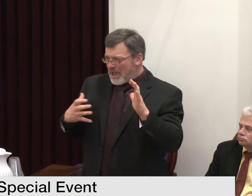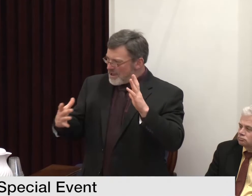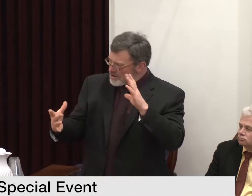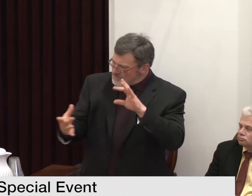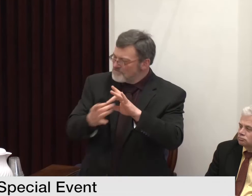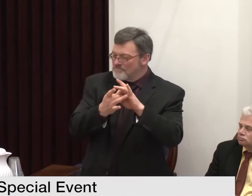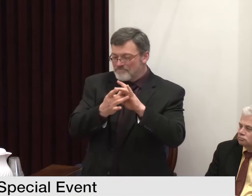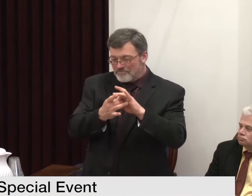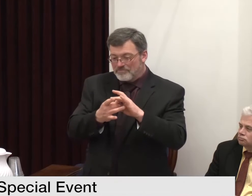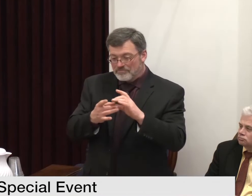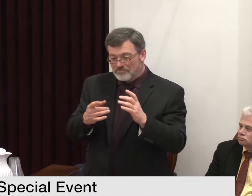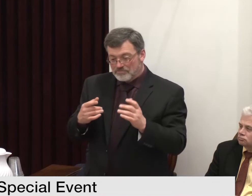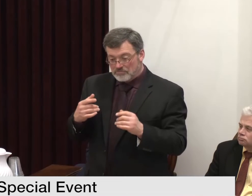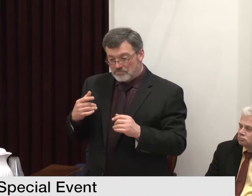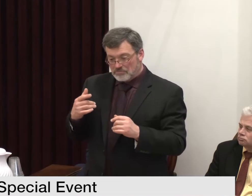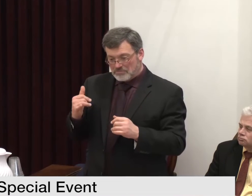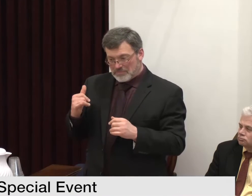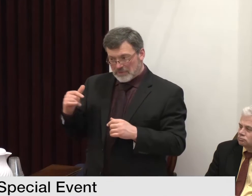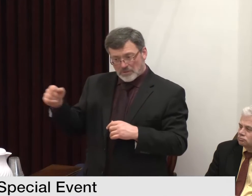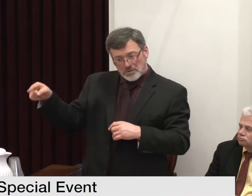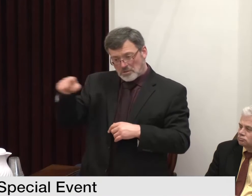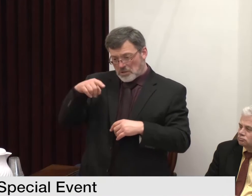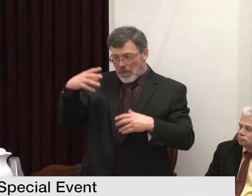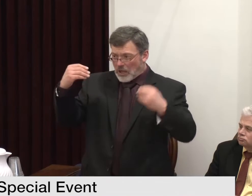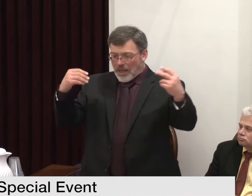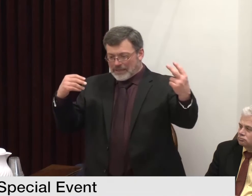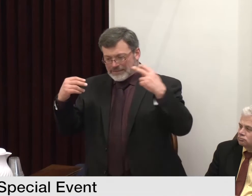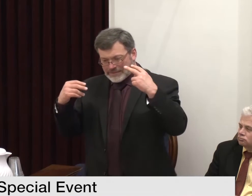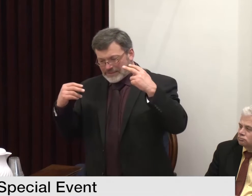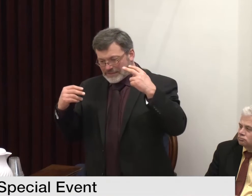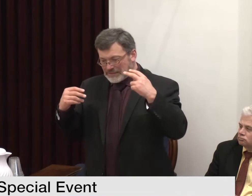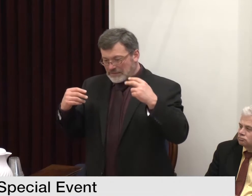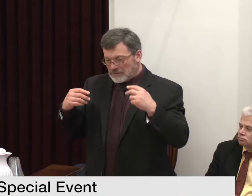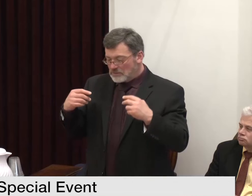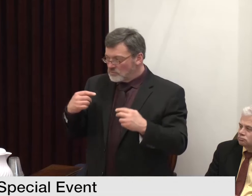they wonder, why don't we follow their lead?